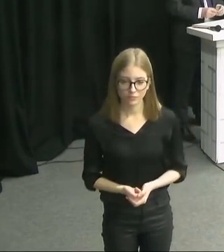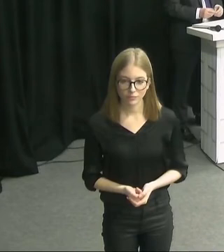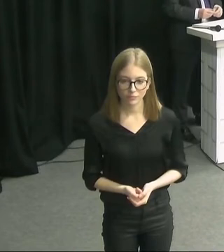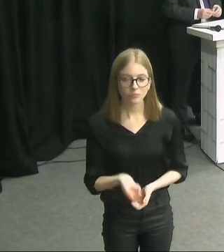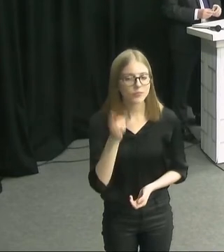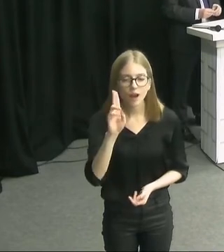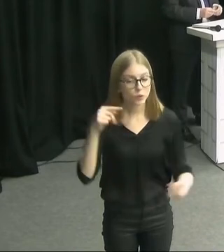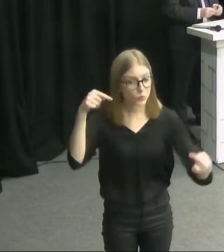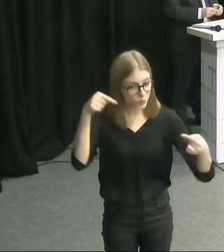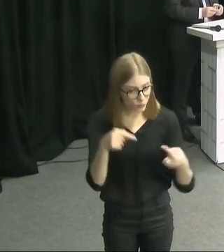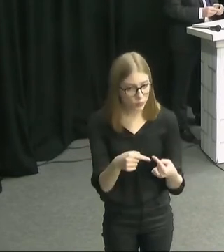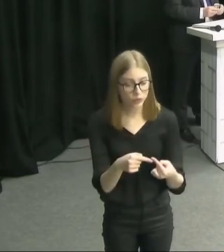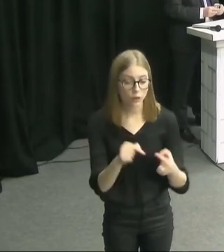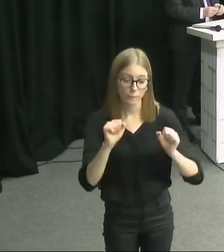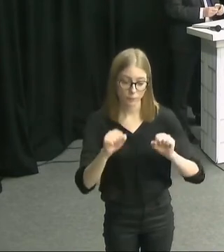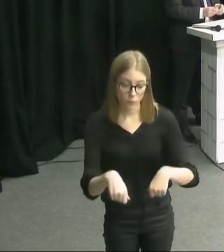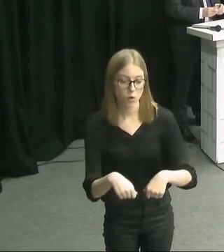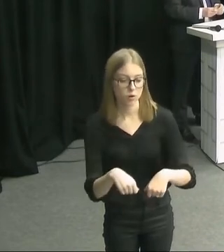has committed to which statement.